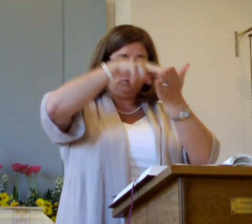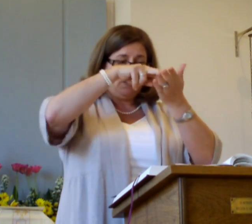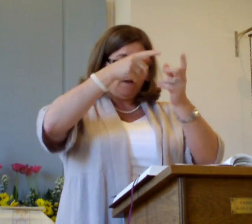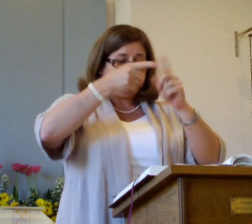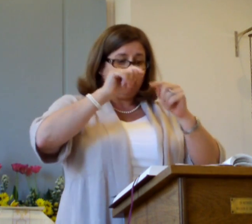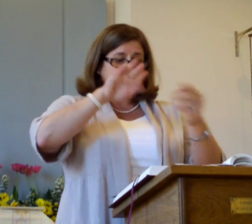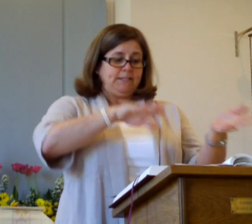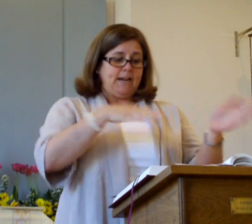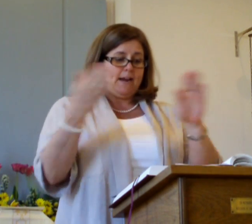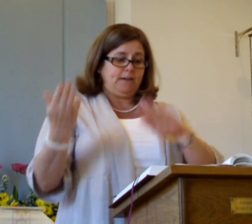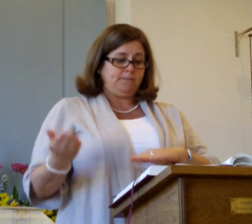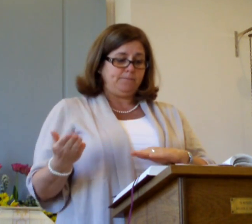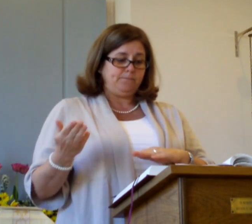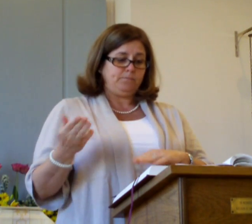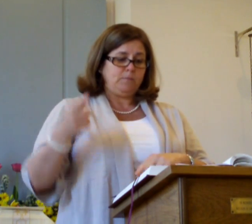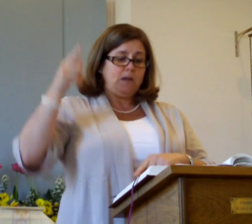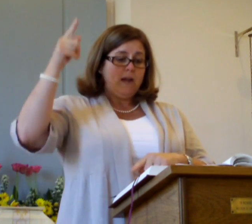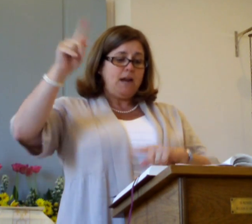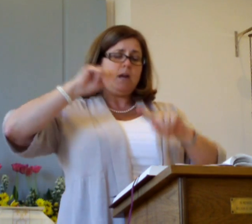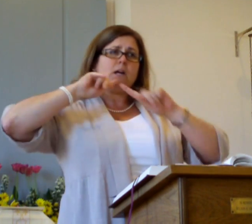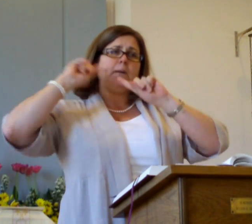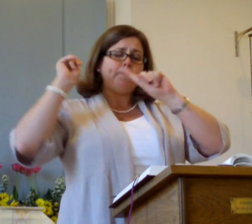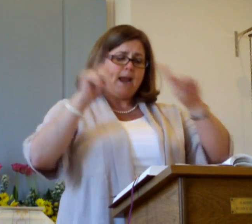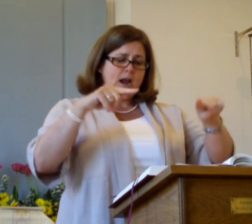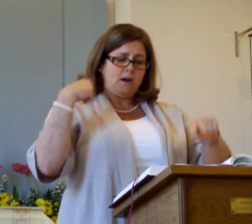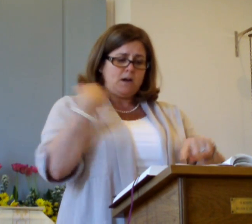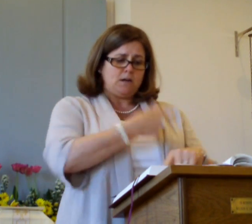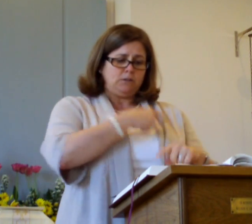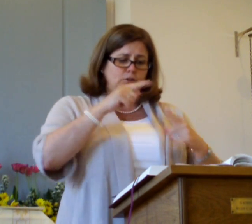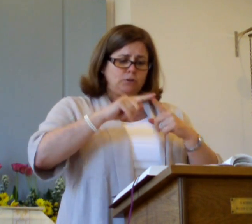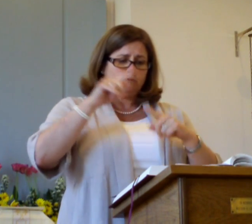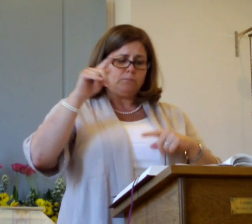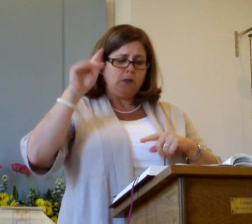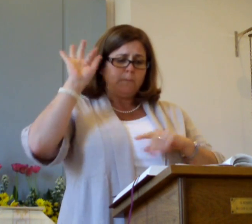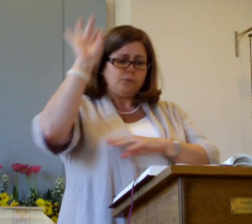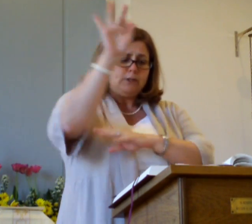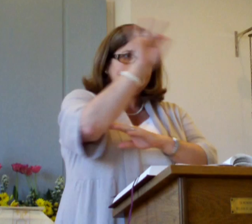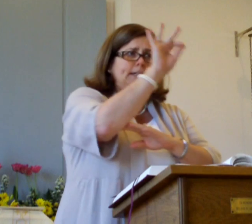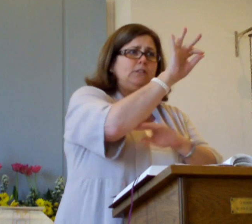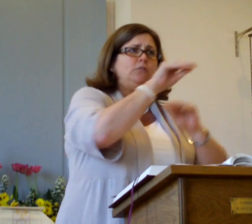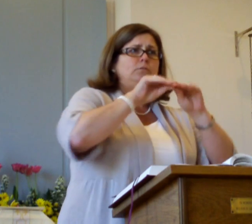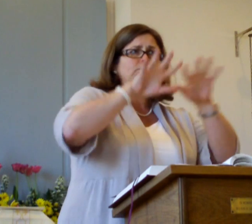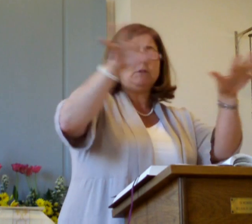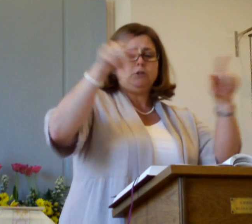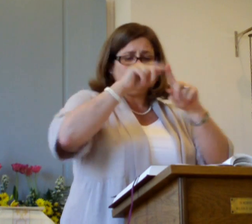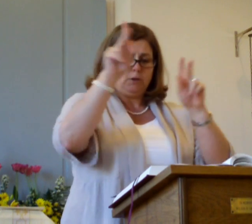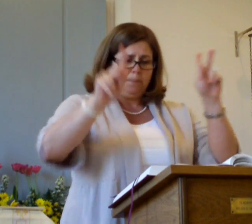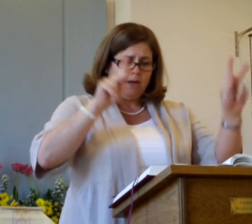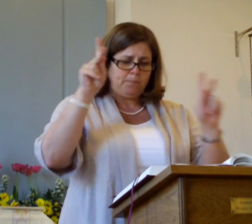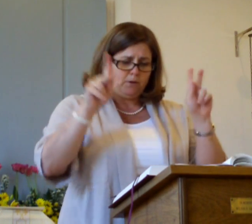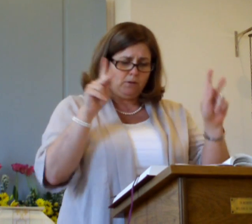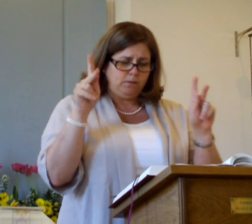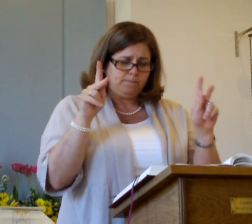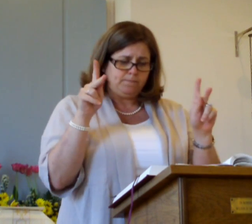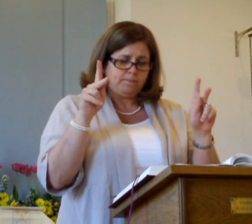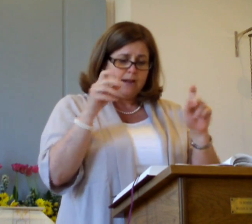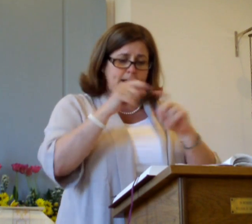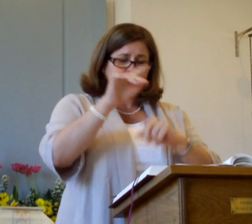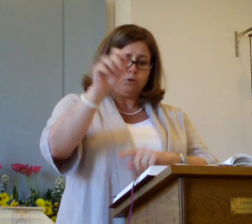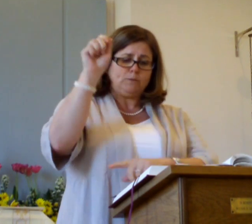from the dead. He commanded us to breathe through the people and to